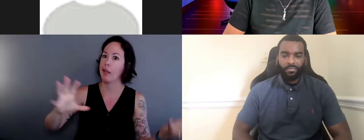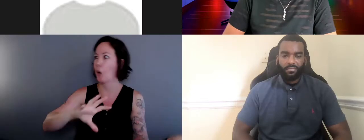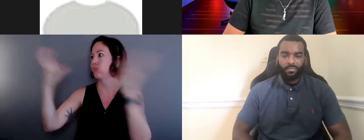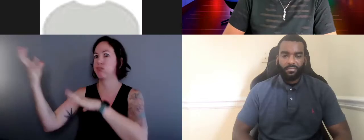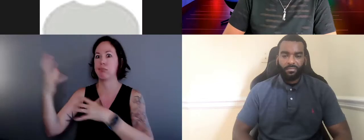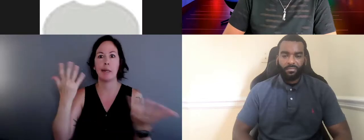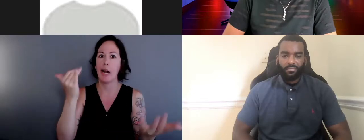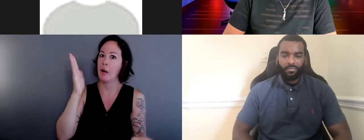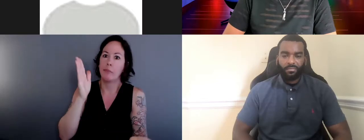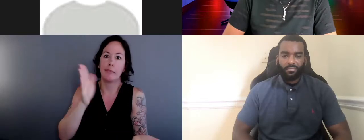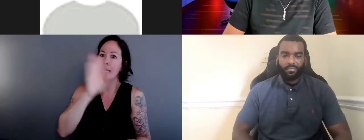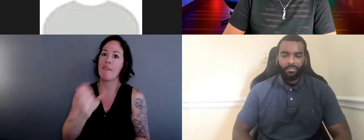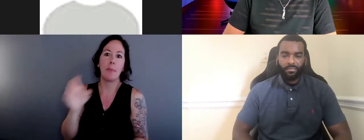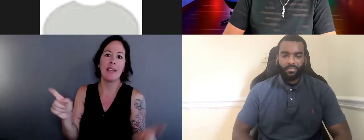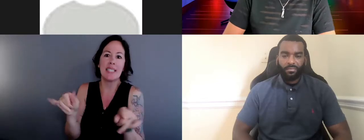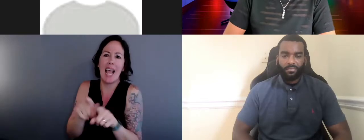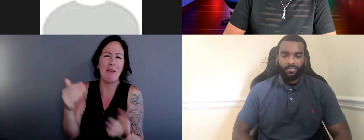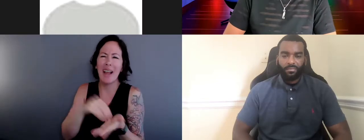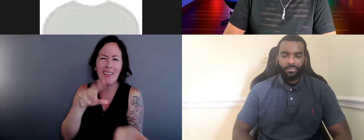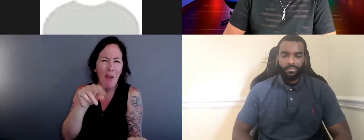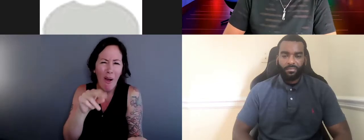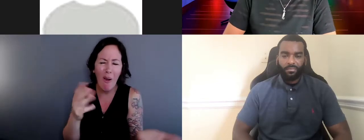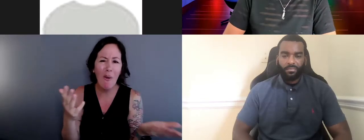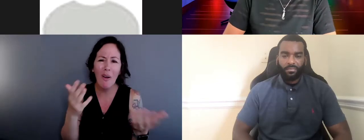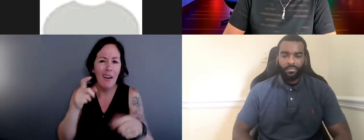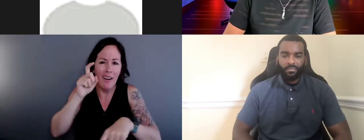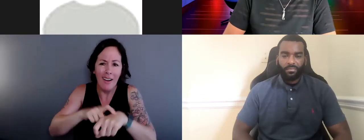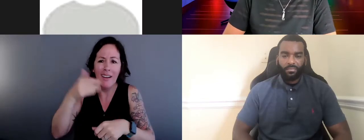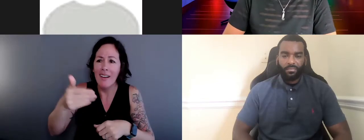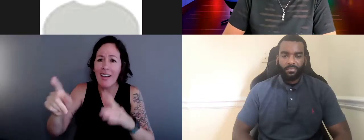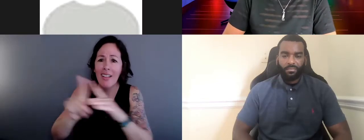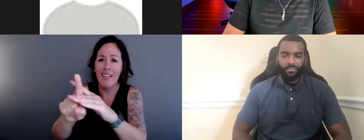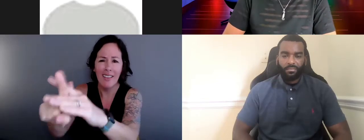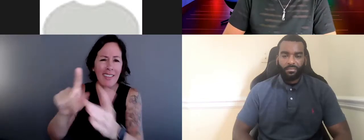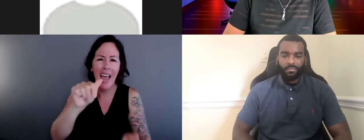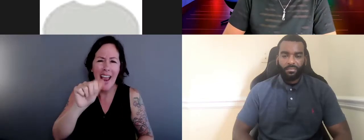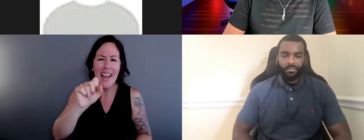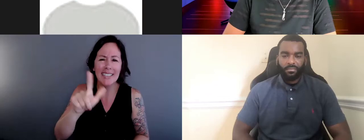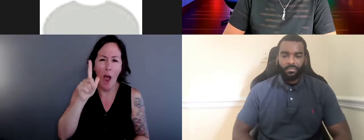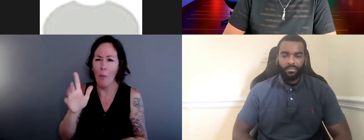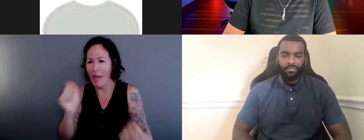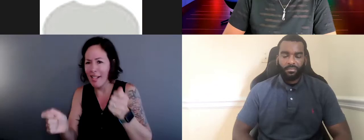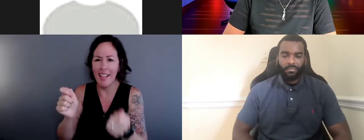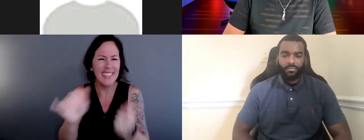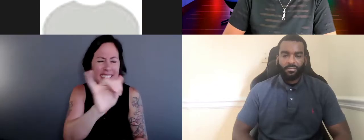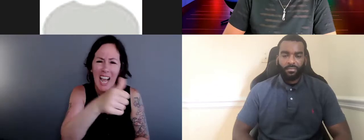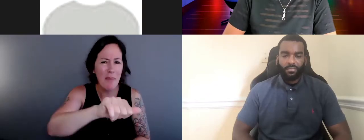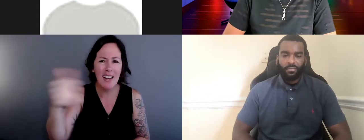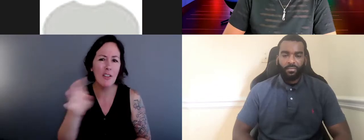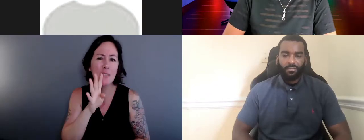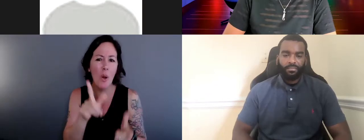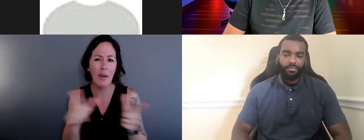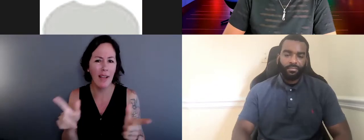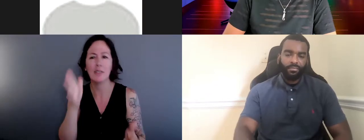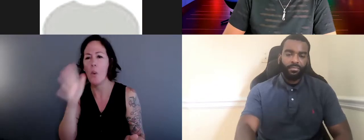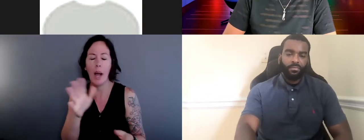language is always adapting. And, it doesn't mean it'll never be the same again.